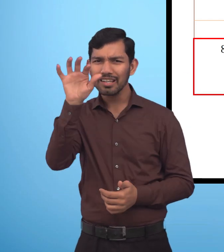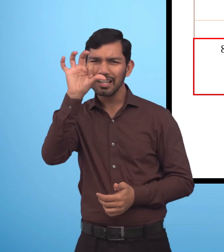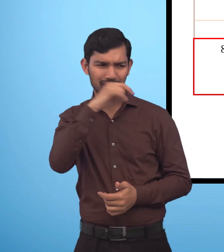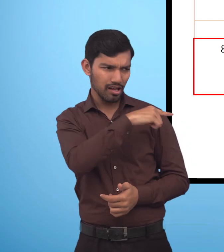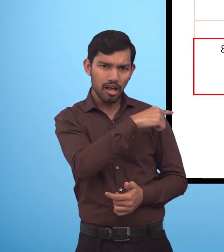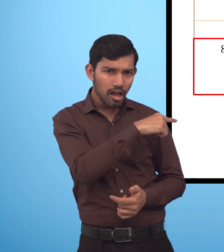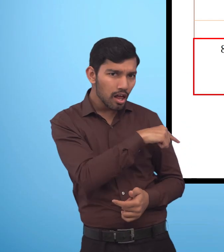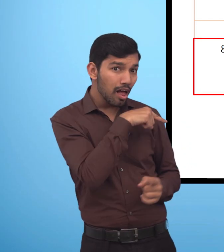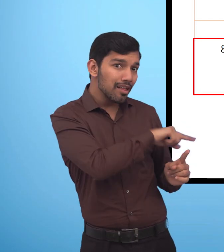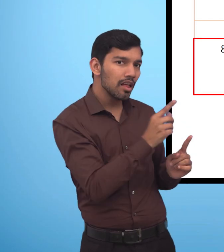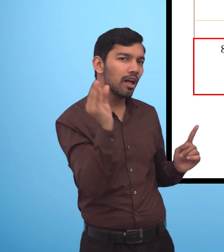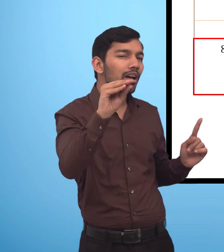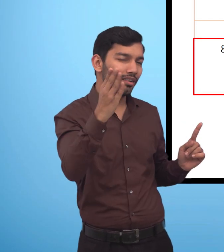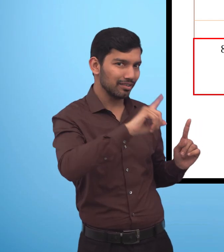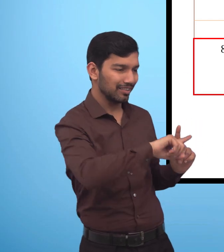8 to 9.